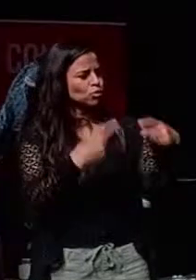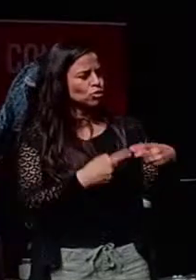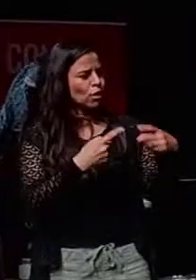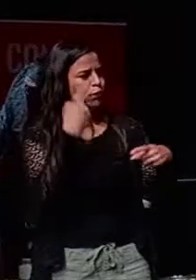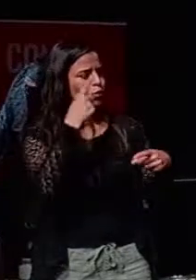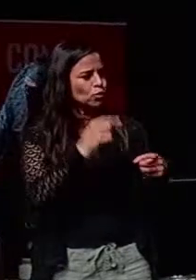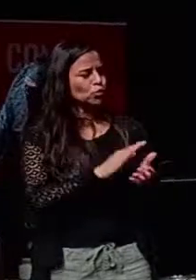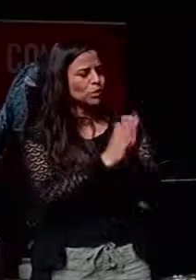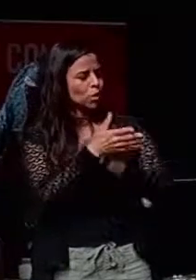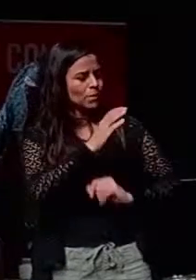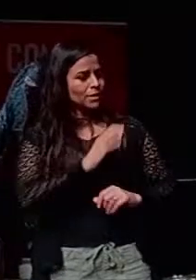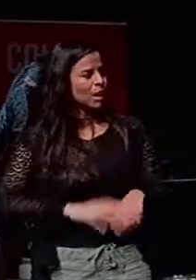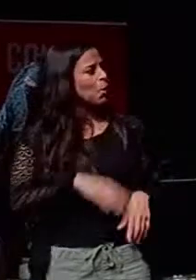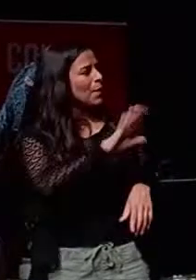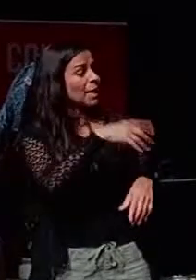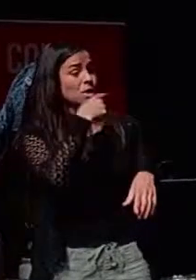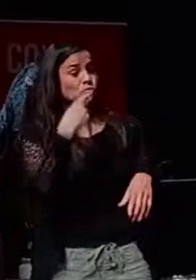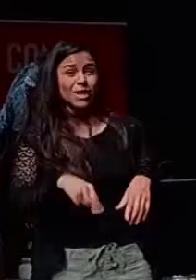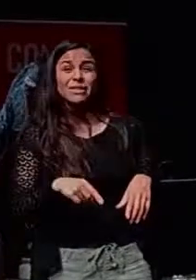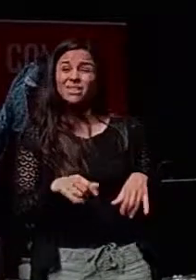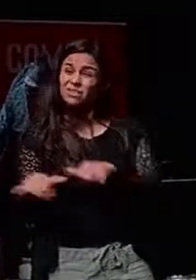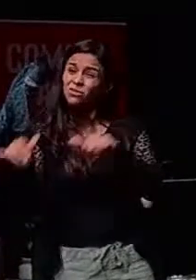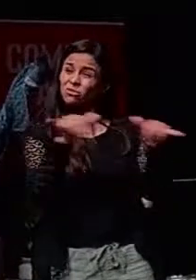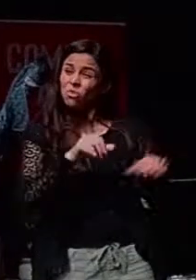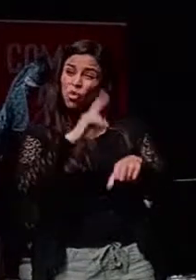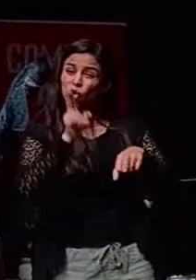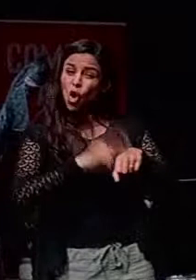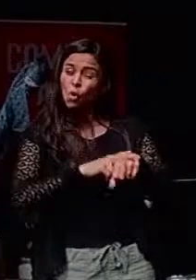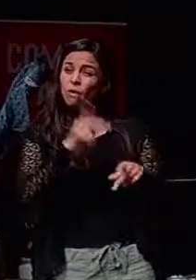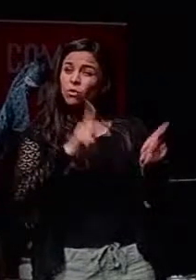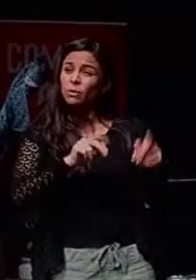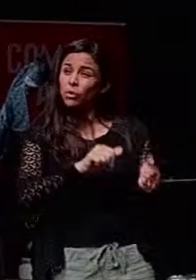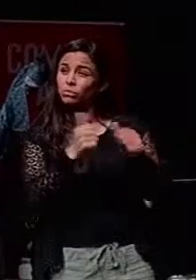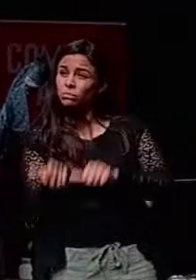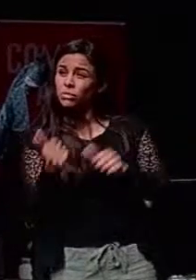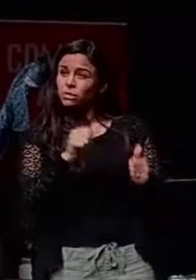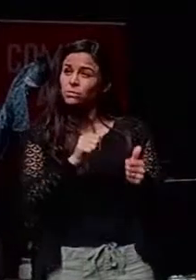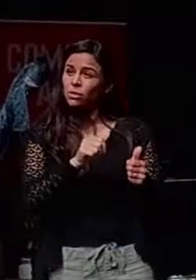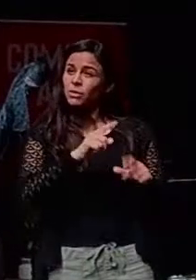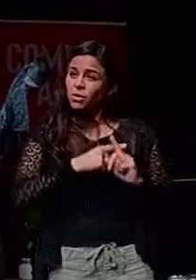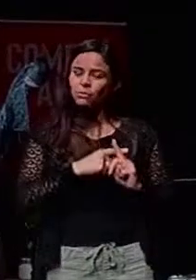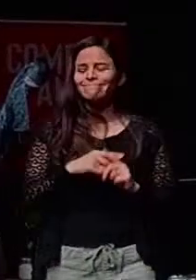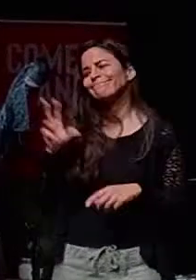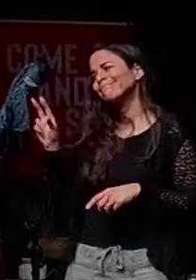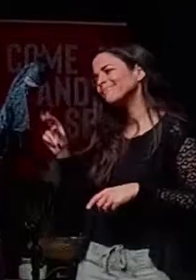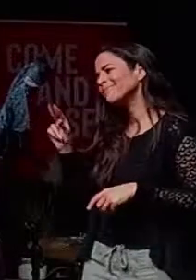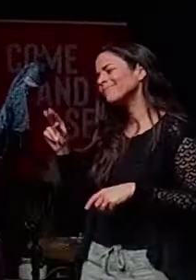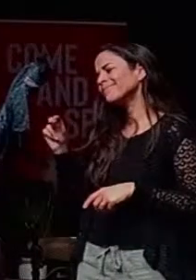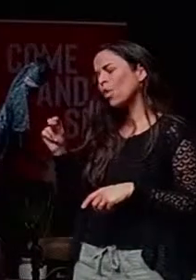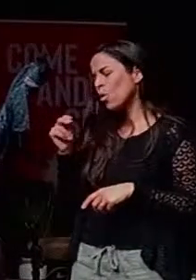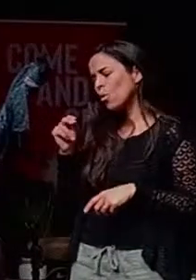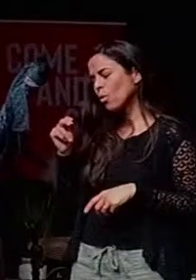is it common for people to be Christians? Like, is that normal? So it wasn't at that time. I think right now, a lot of